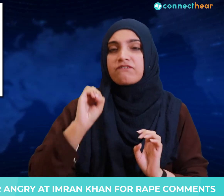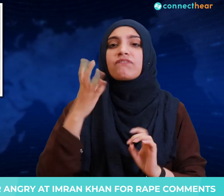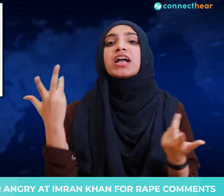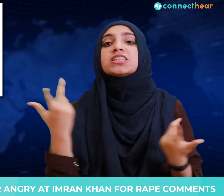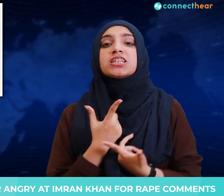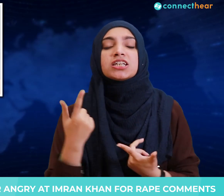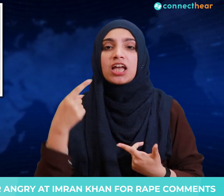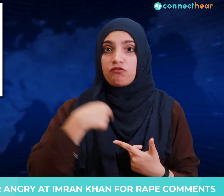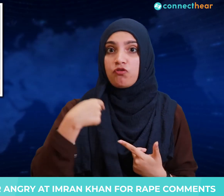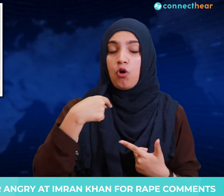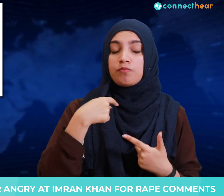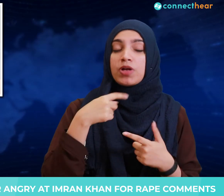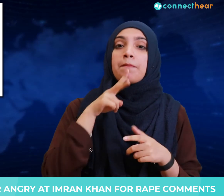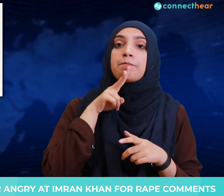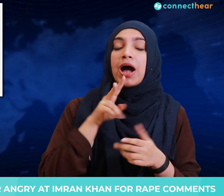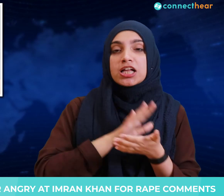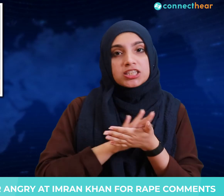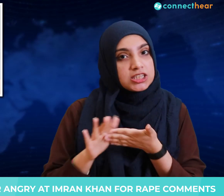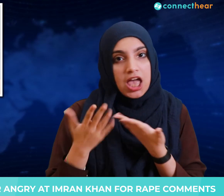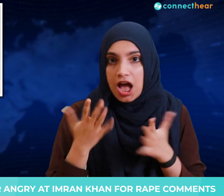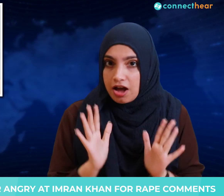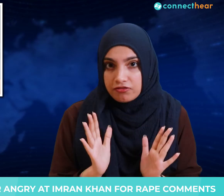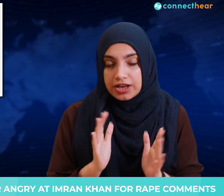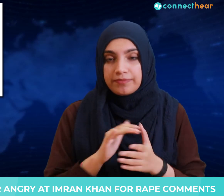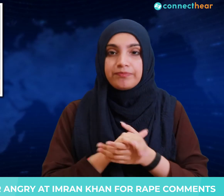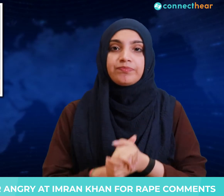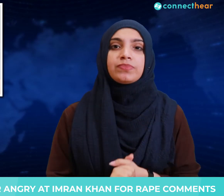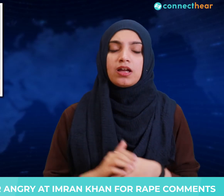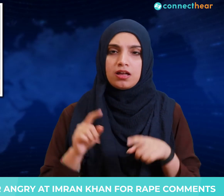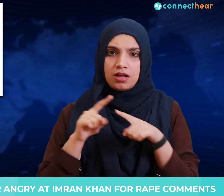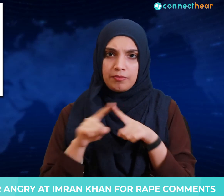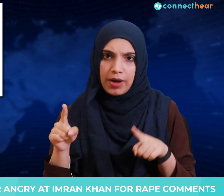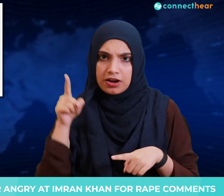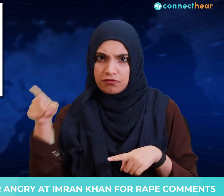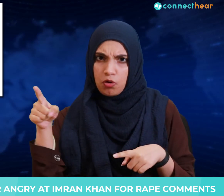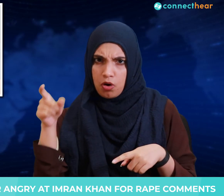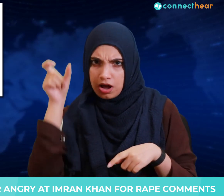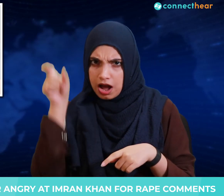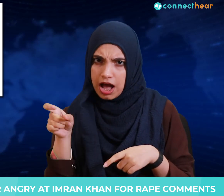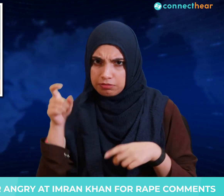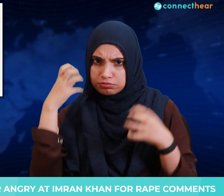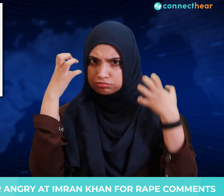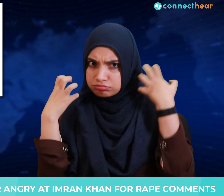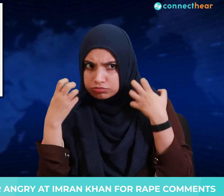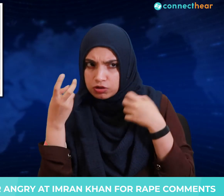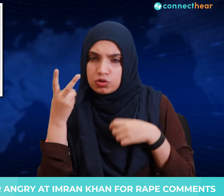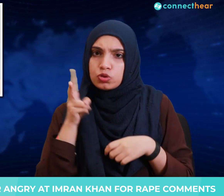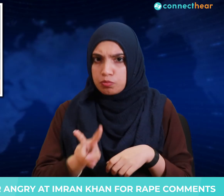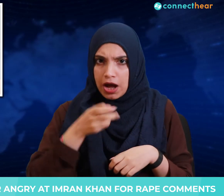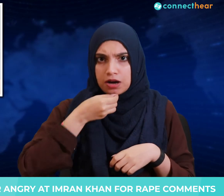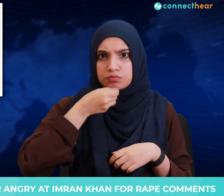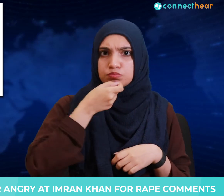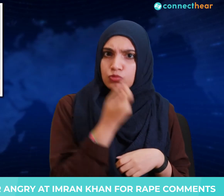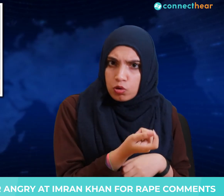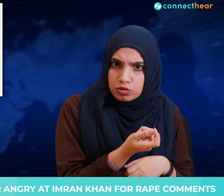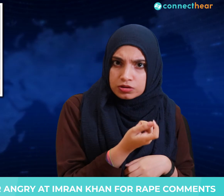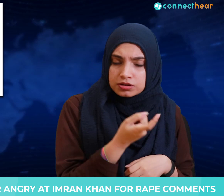Confused, Swan rephrases his question. But is it really going to provoke acts of